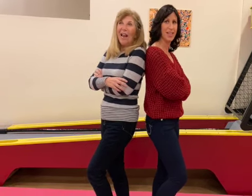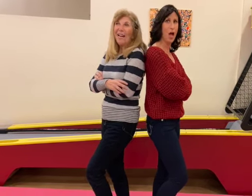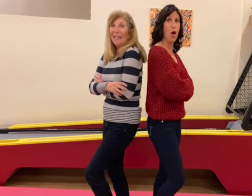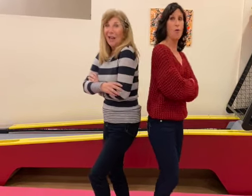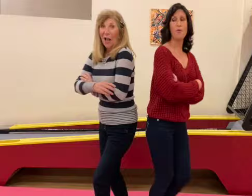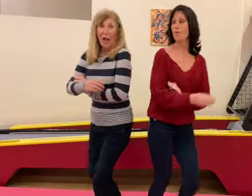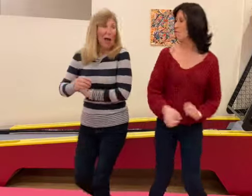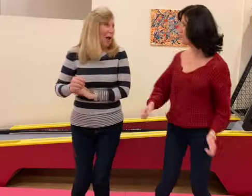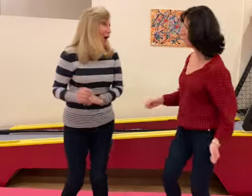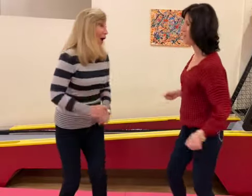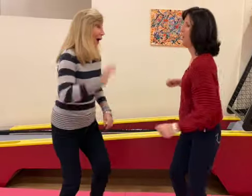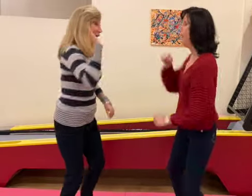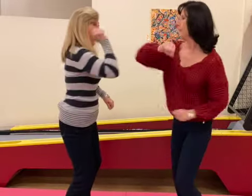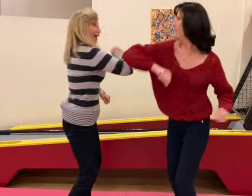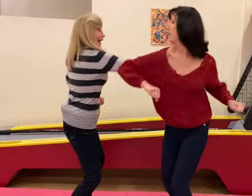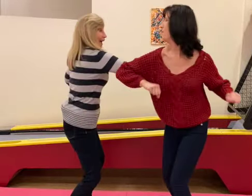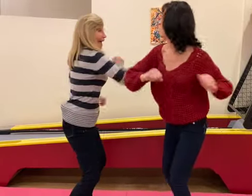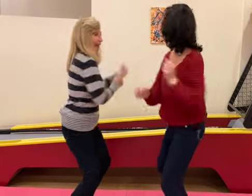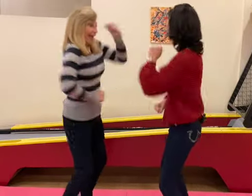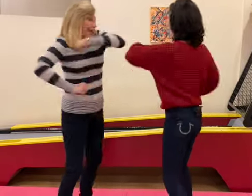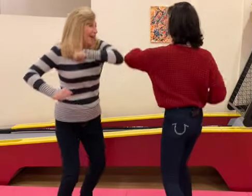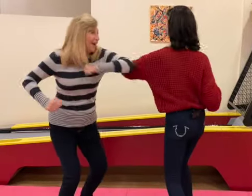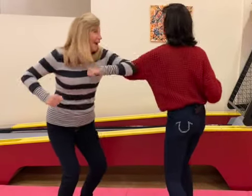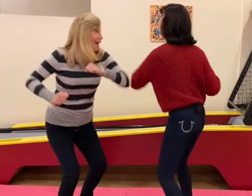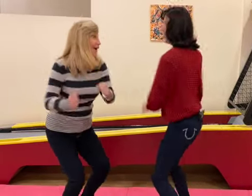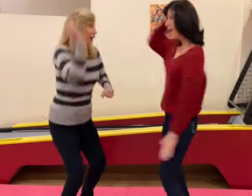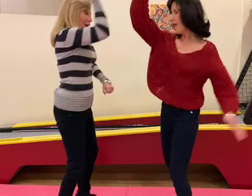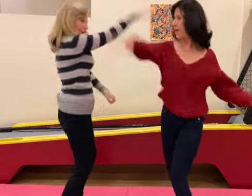shake. Ooh, boom, boom.